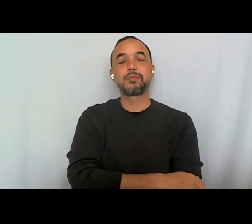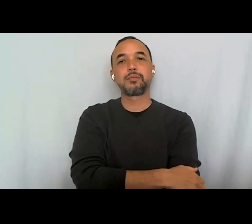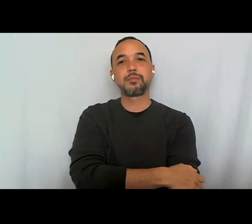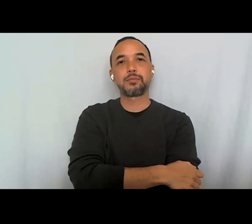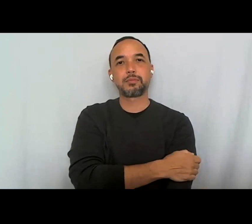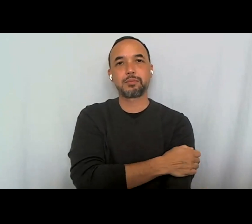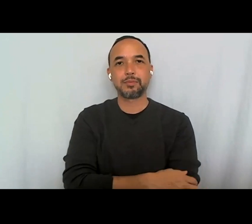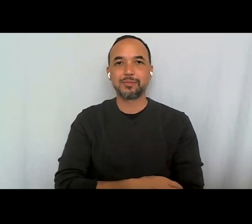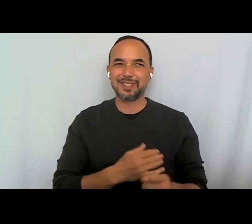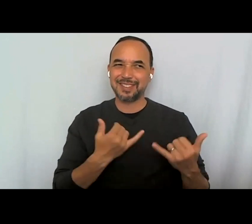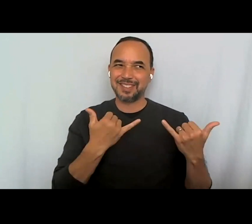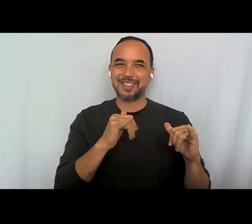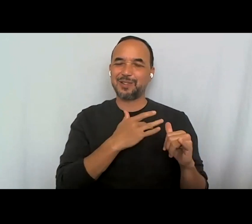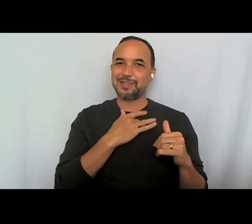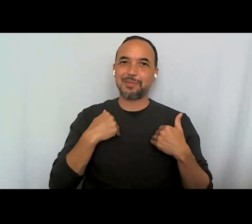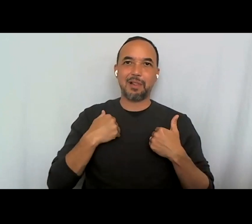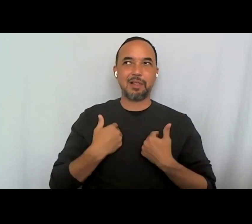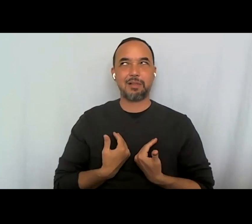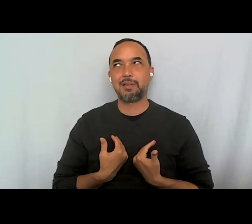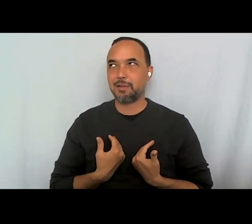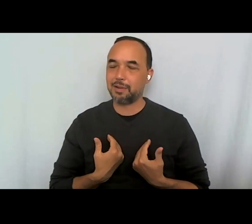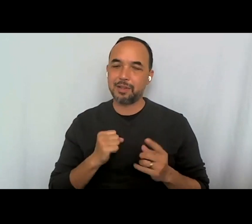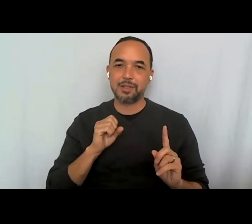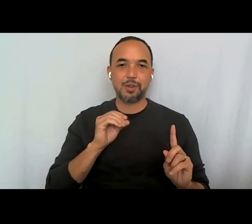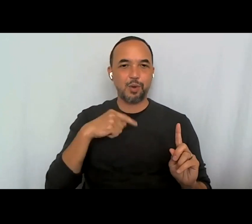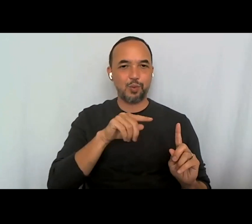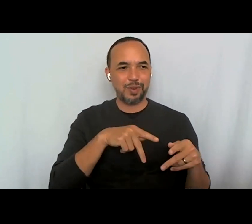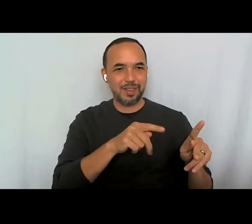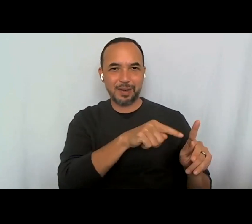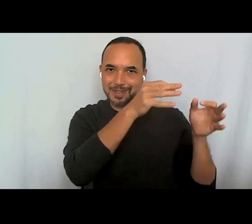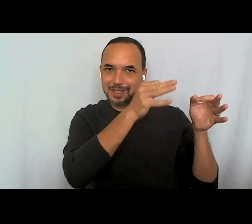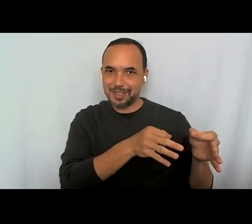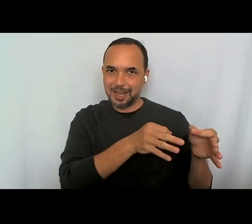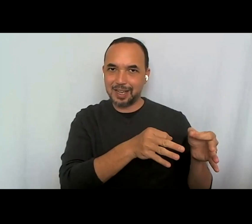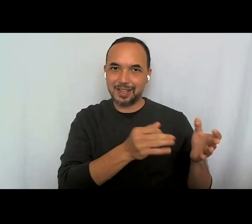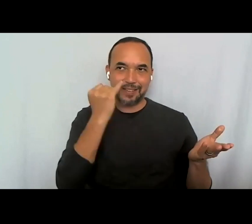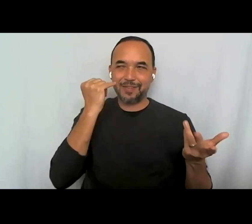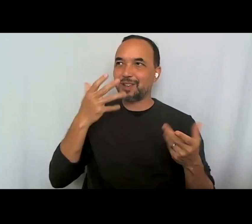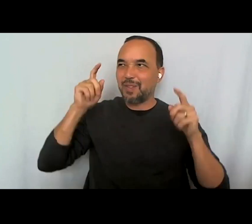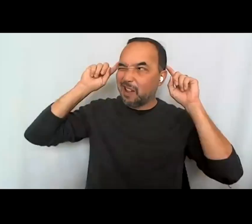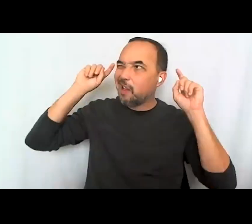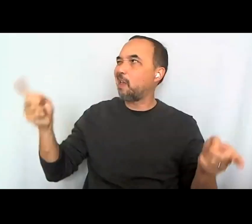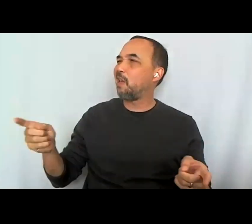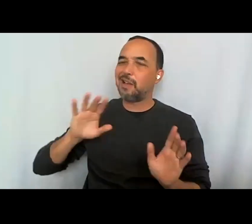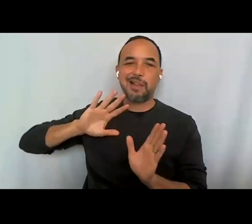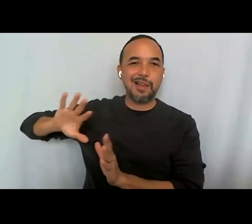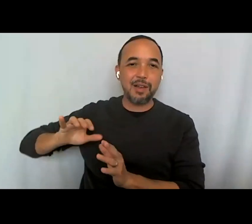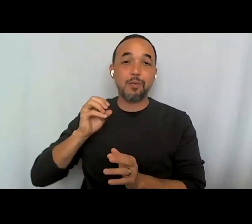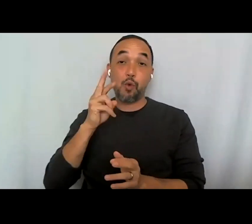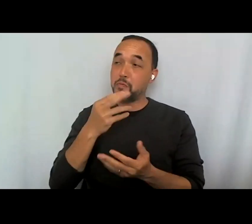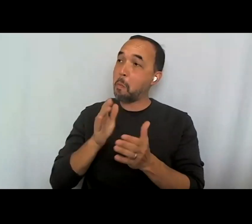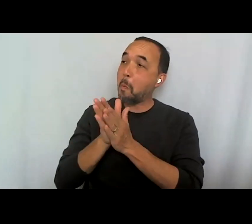He still gets tired sometimes, so we let him decide most of the time when he doesn't want them or if he wants them.